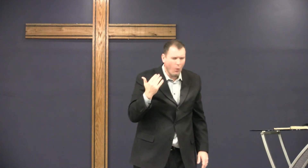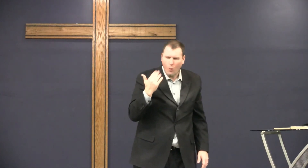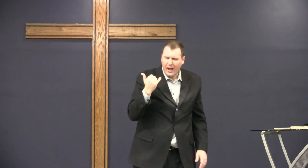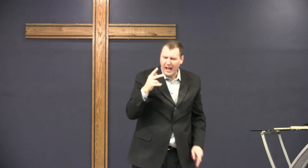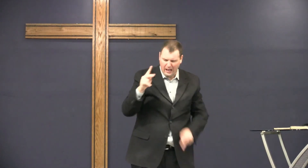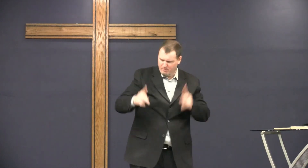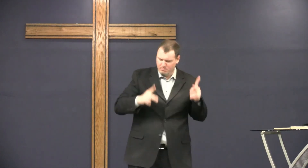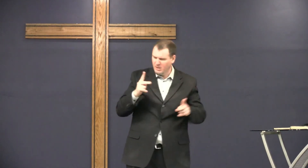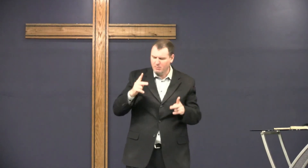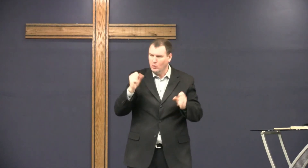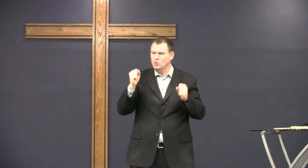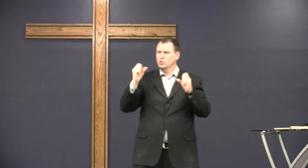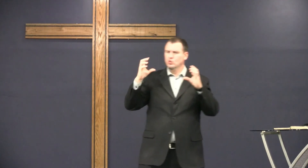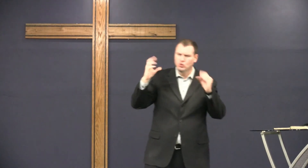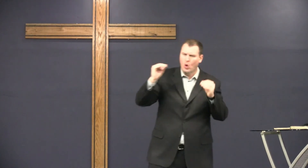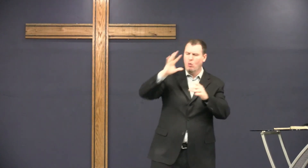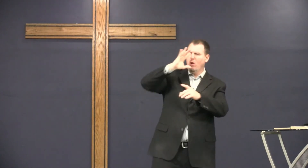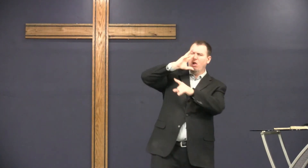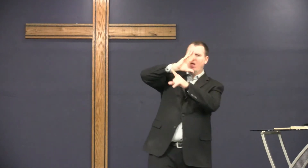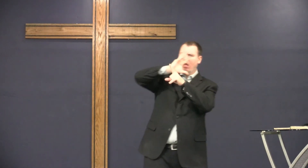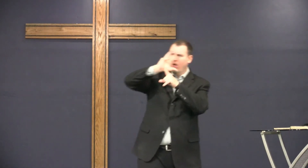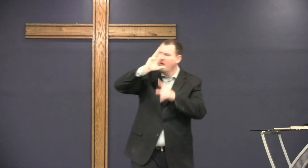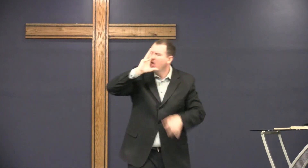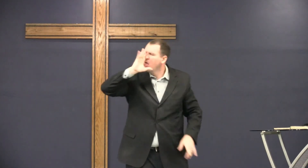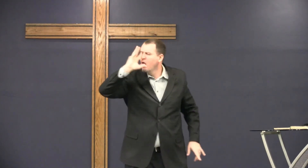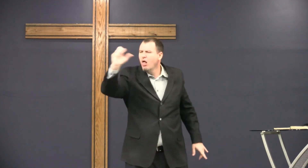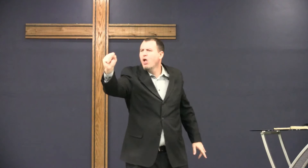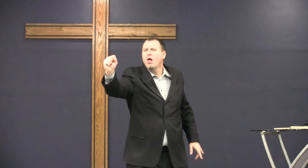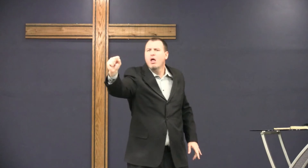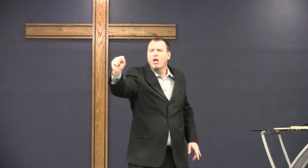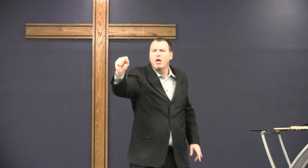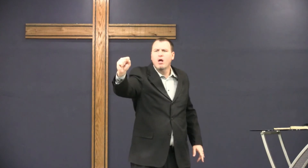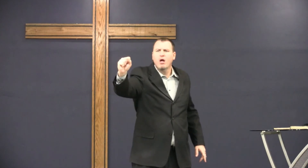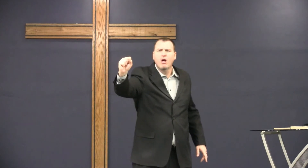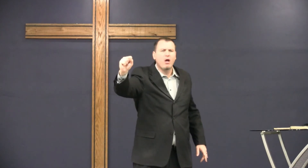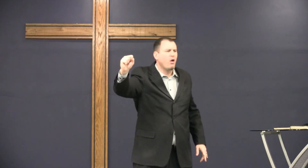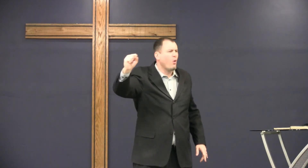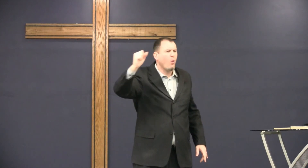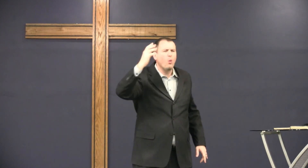Jesus, and so why? Why were the people so